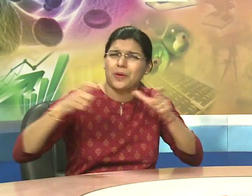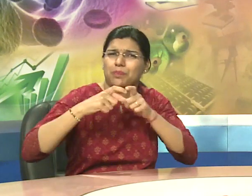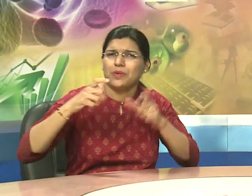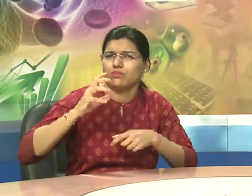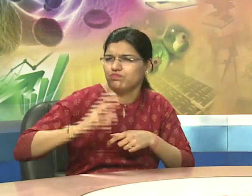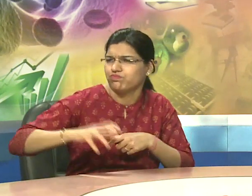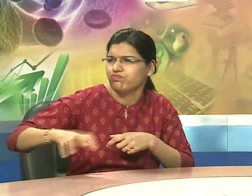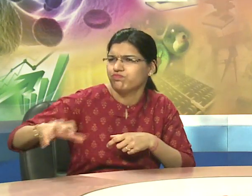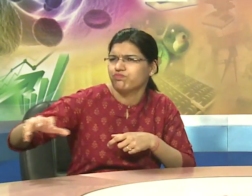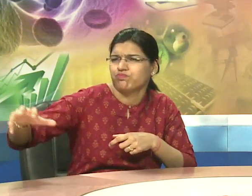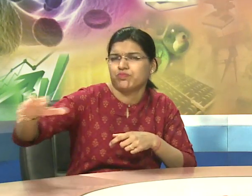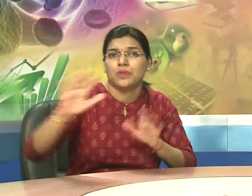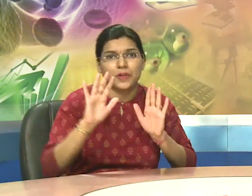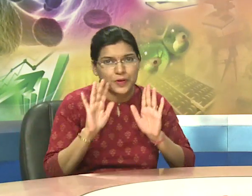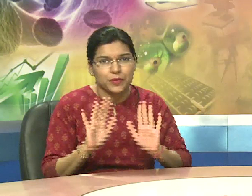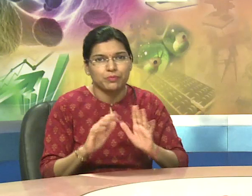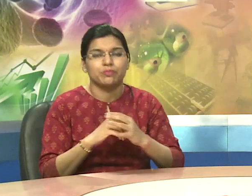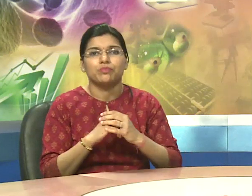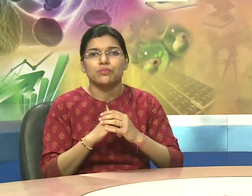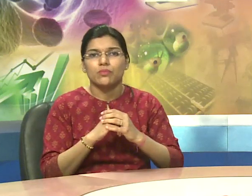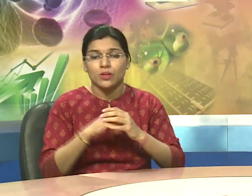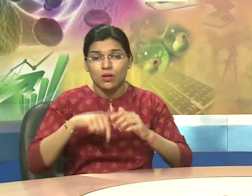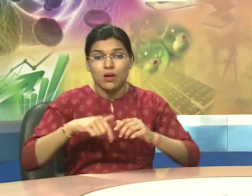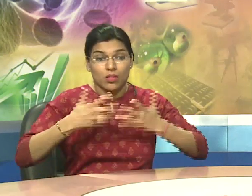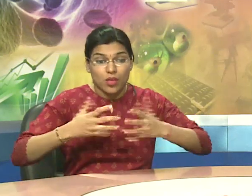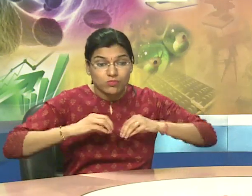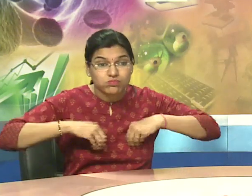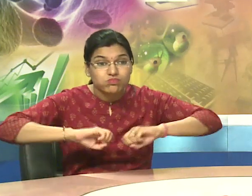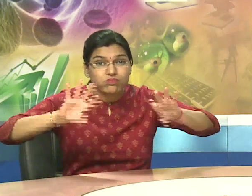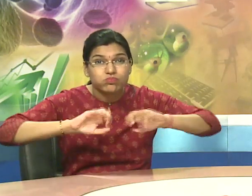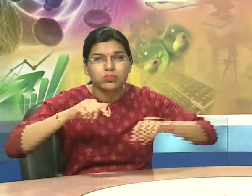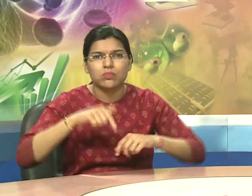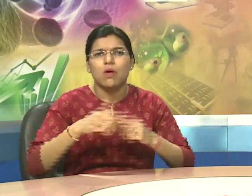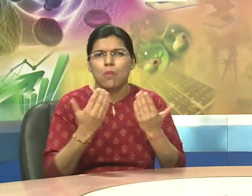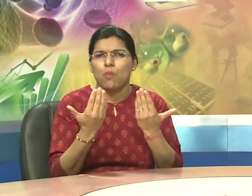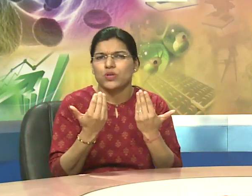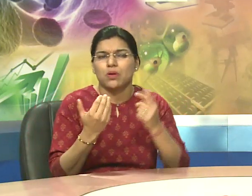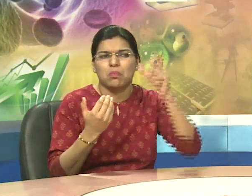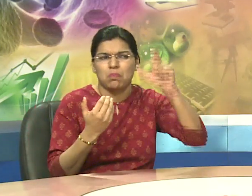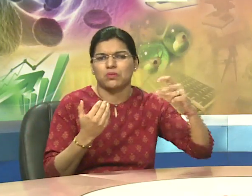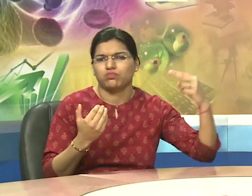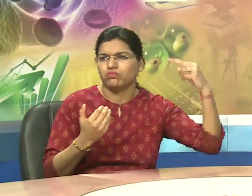there are so many producers in a city which